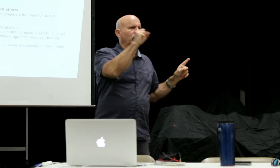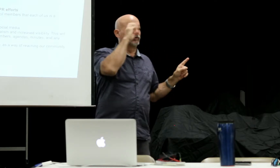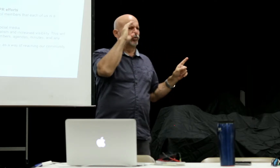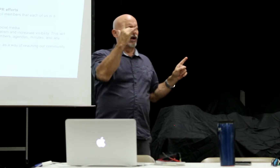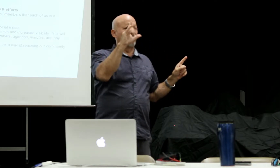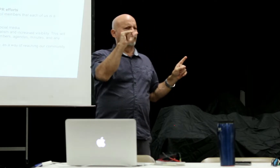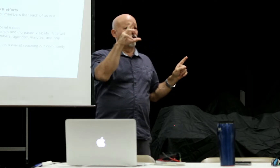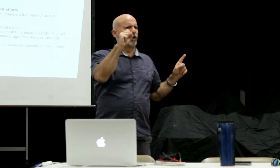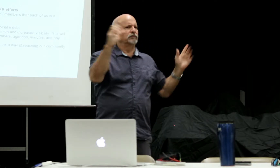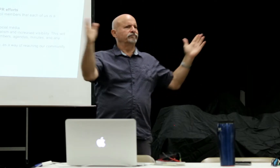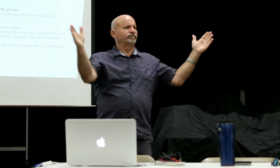and